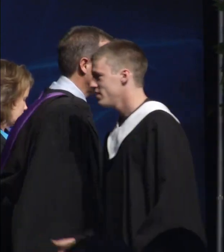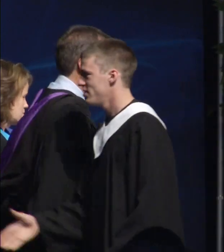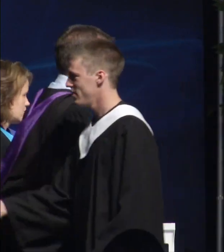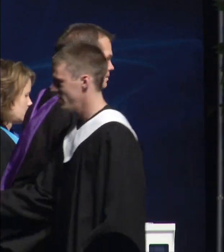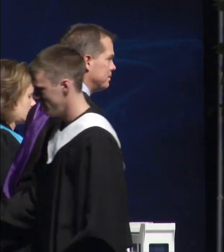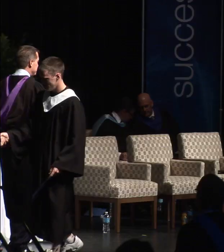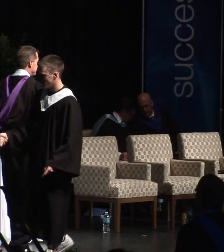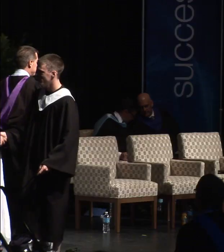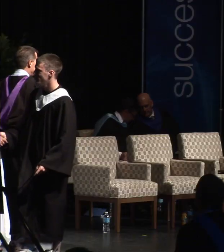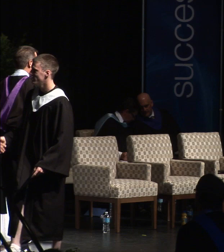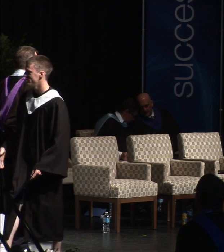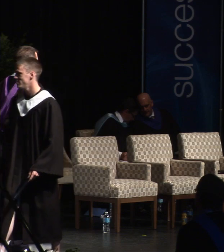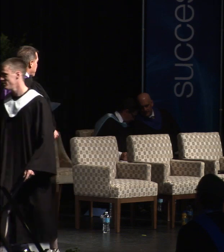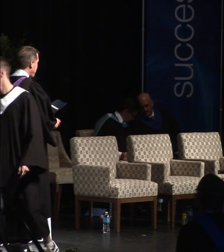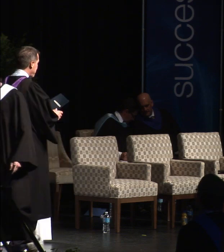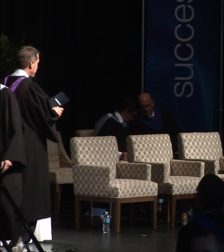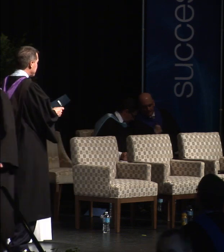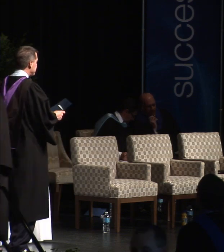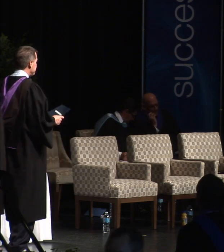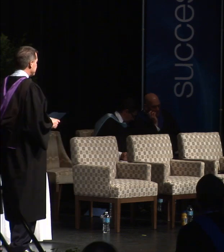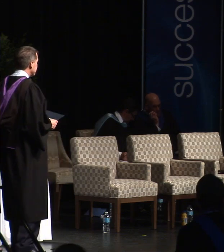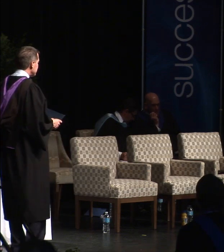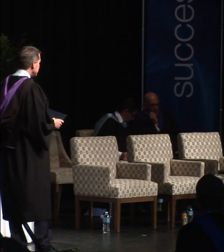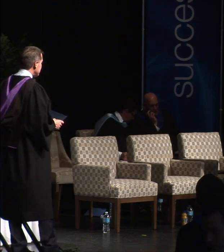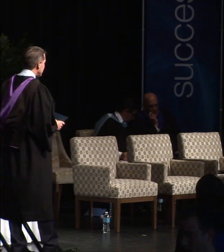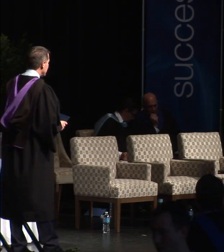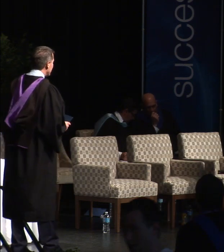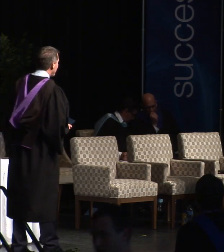Thomas Fabian James, honors.